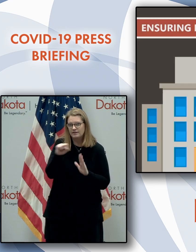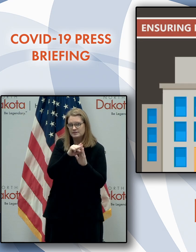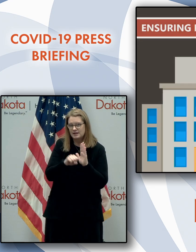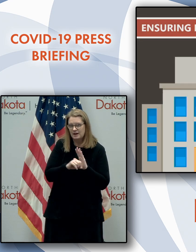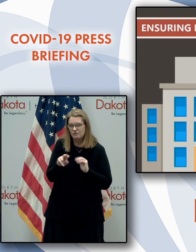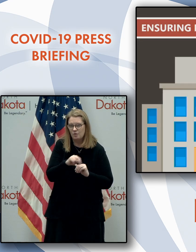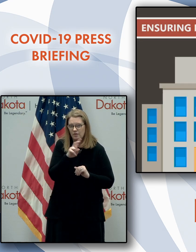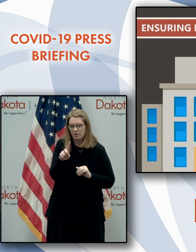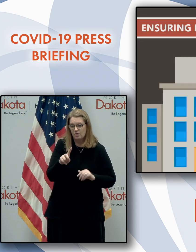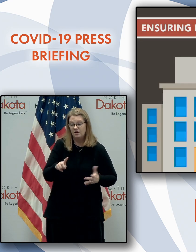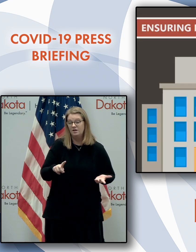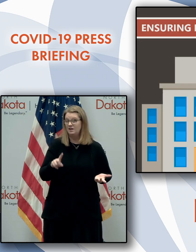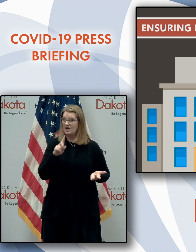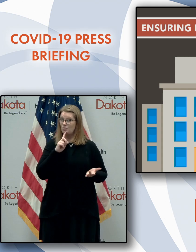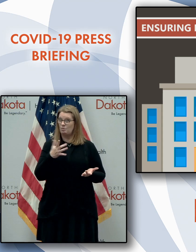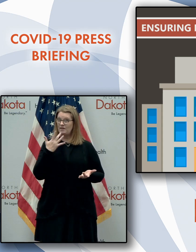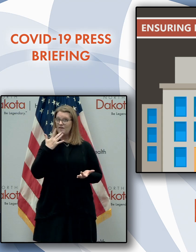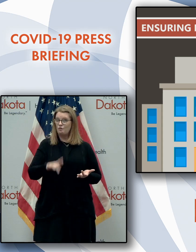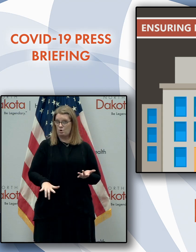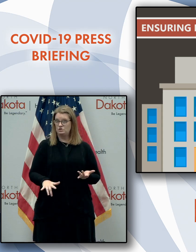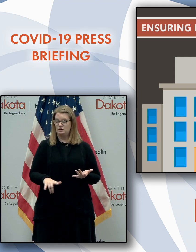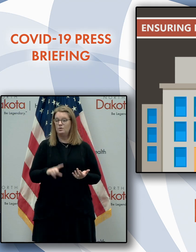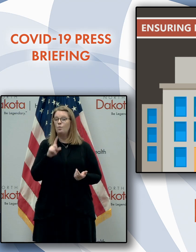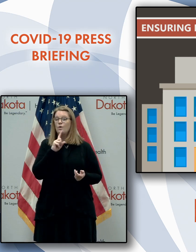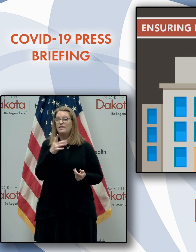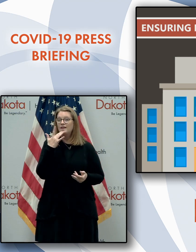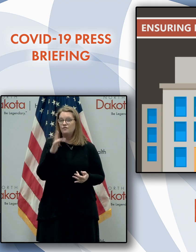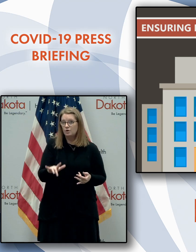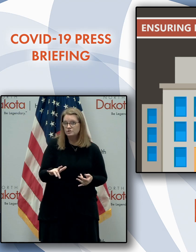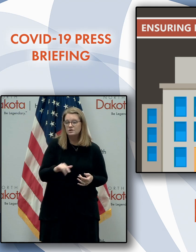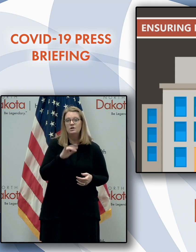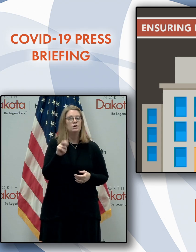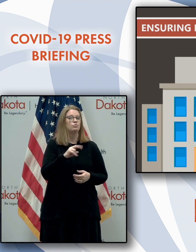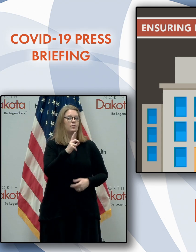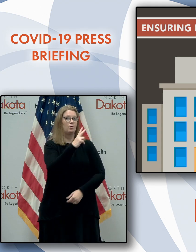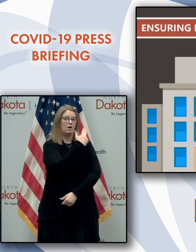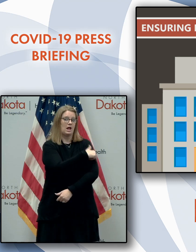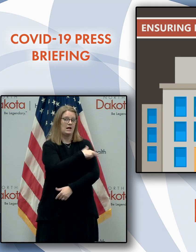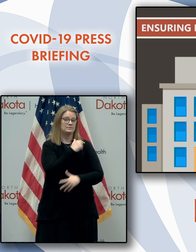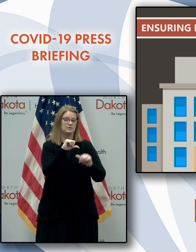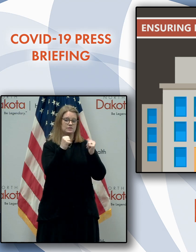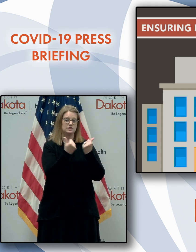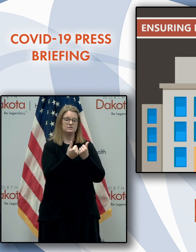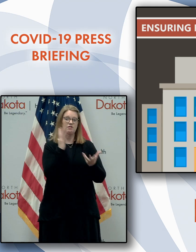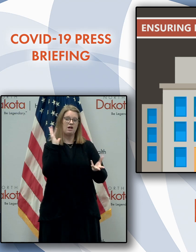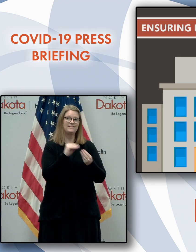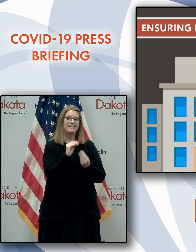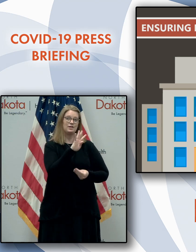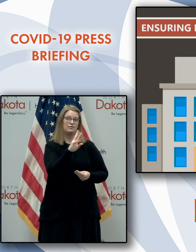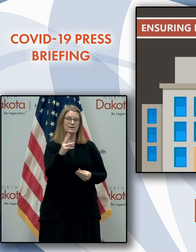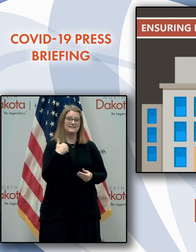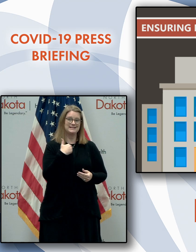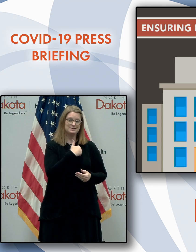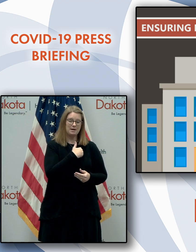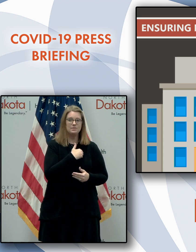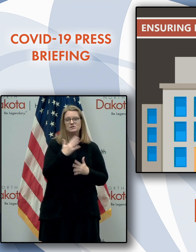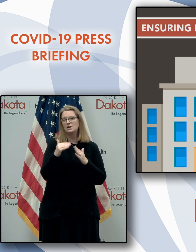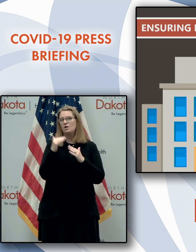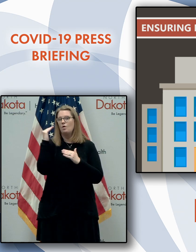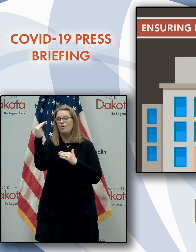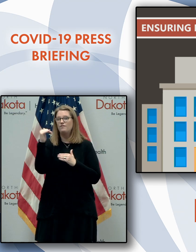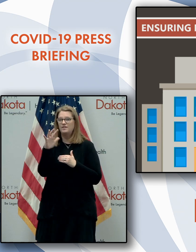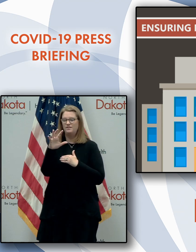and we're fortunate that we've got an organization here, the North Dakota Hospital Association, 46 members, includes over 50